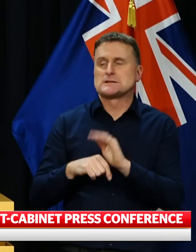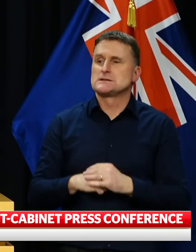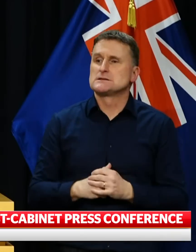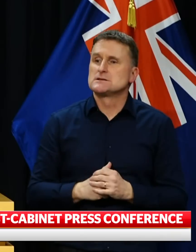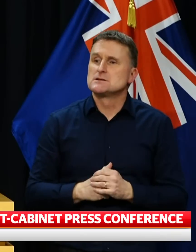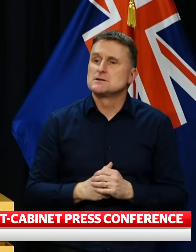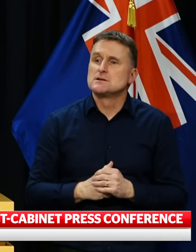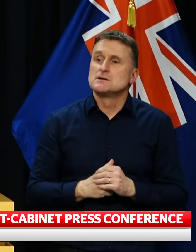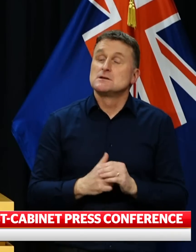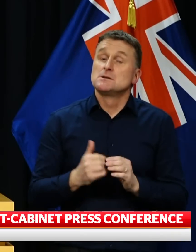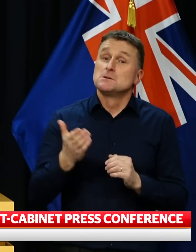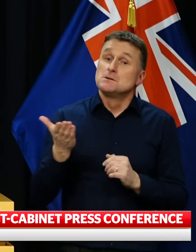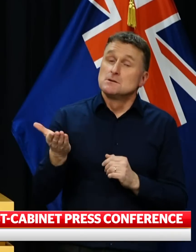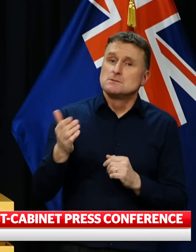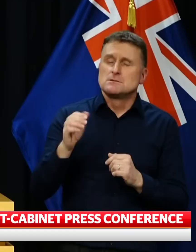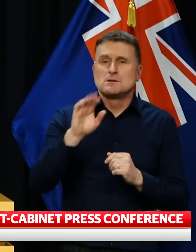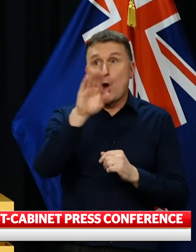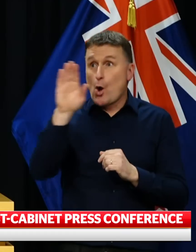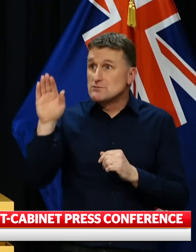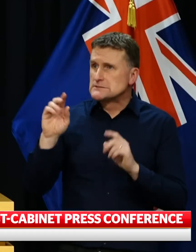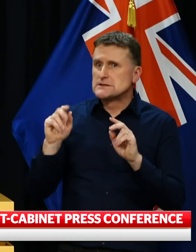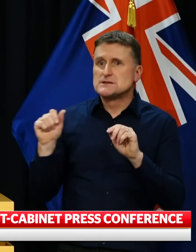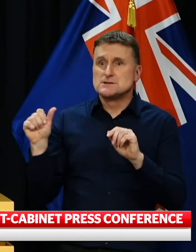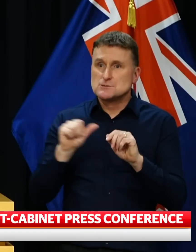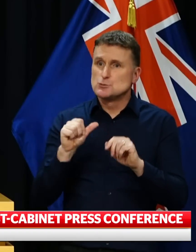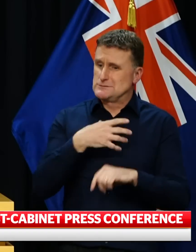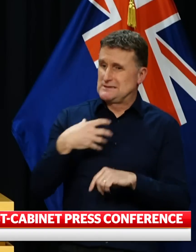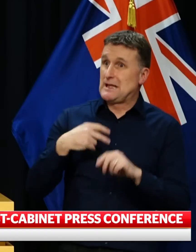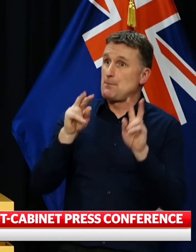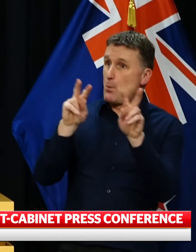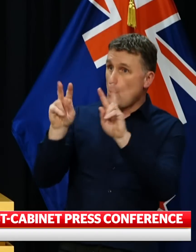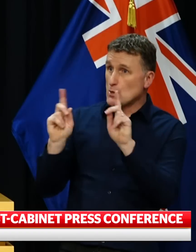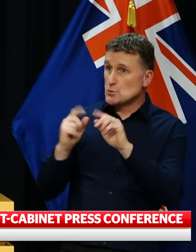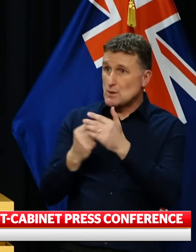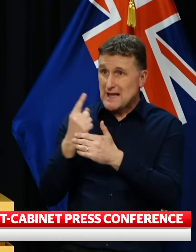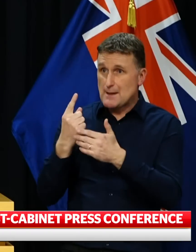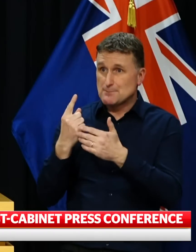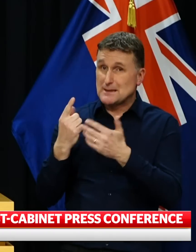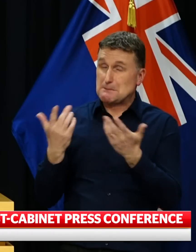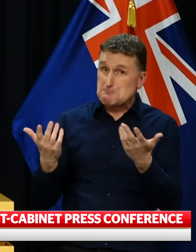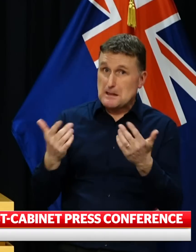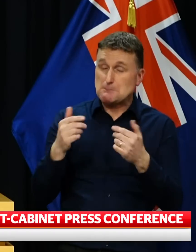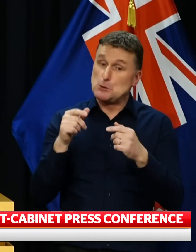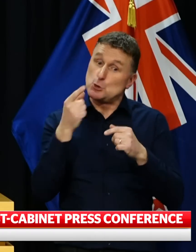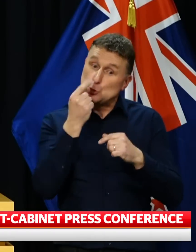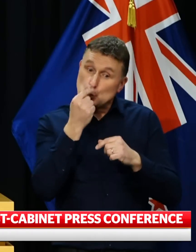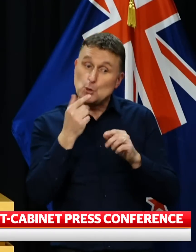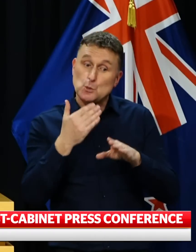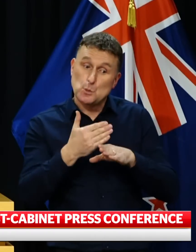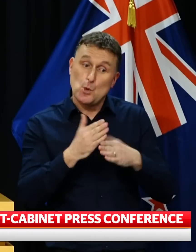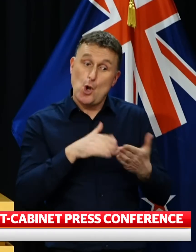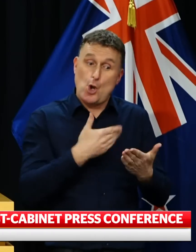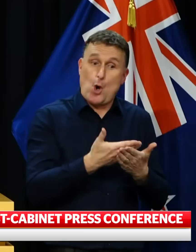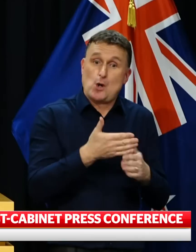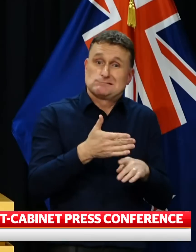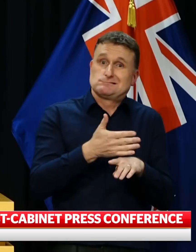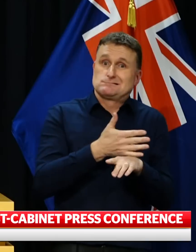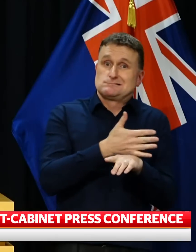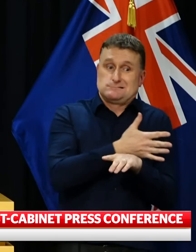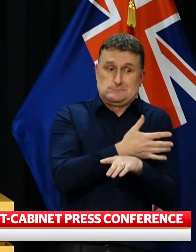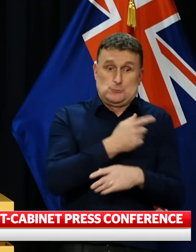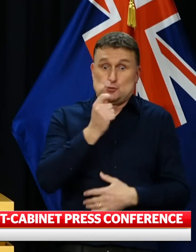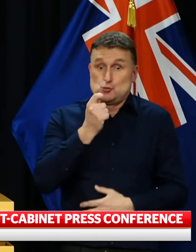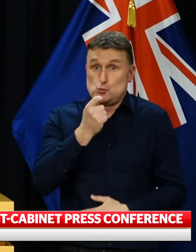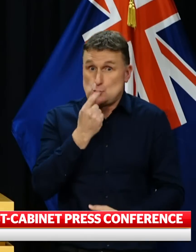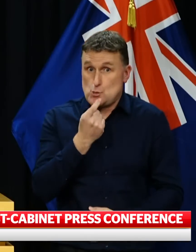was happening overseas, it was a bit of a lead-in. Could more have been done sooner? I think, kind of in a difficult position